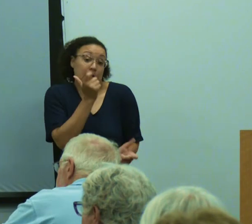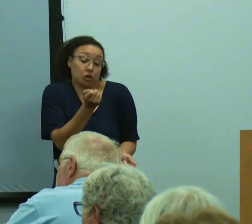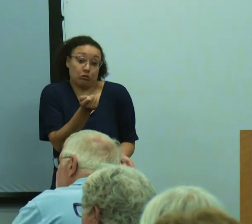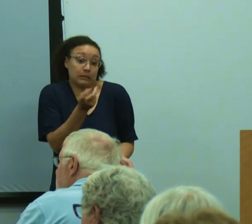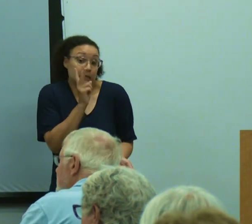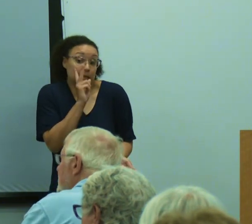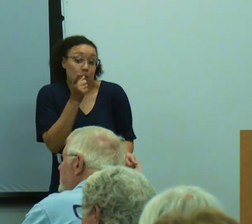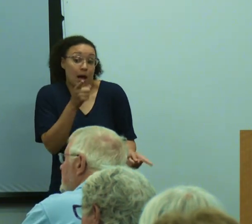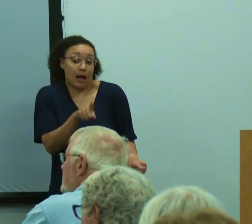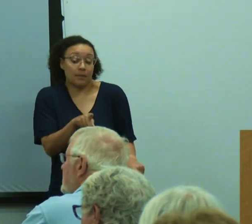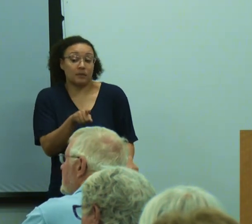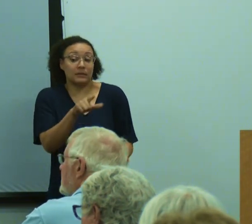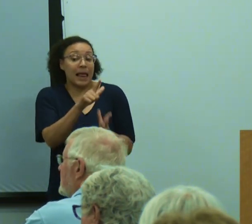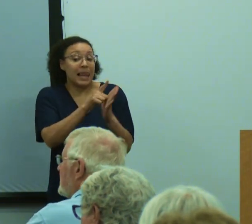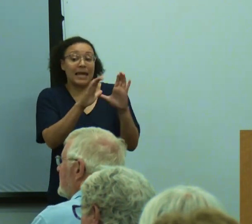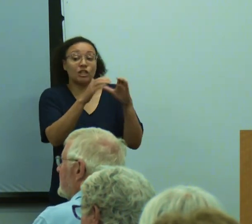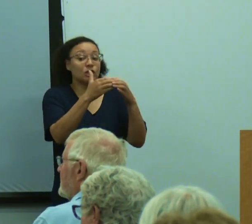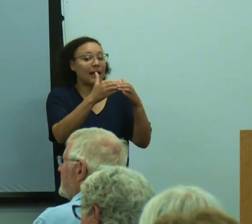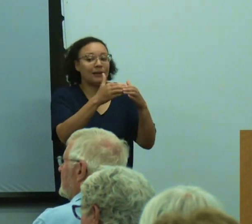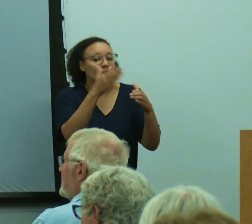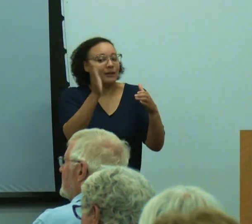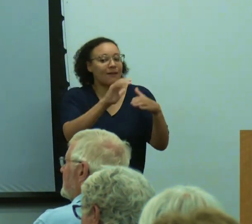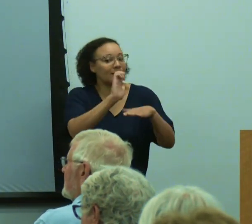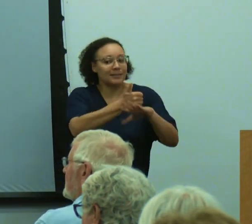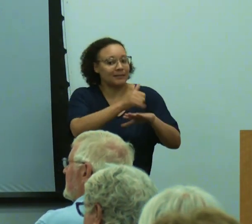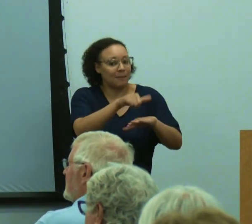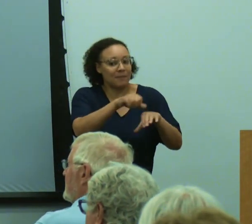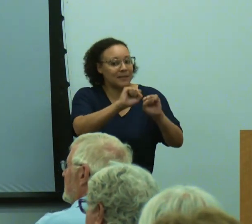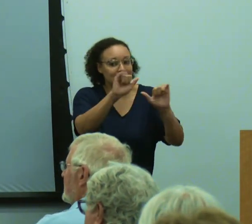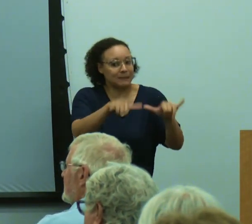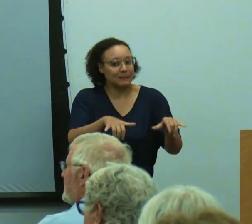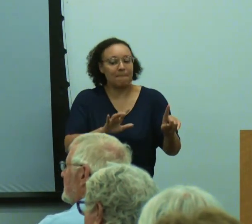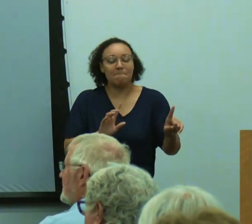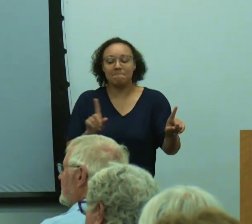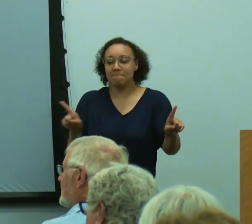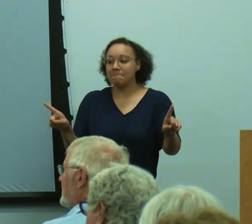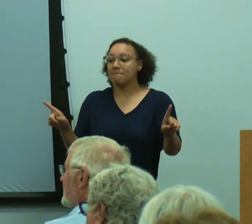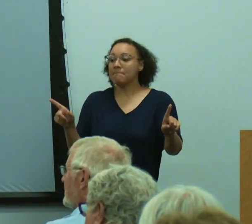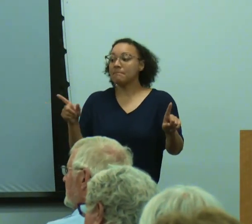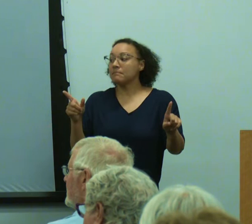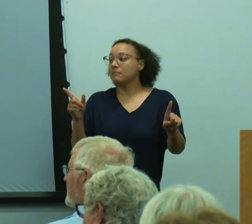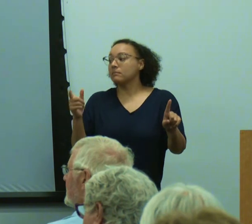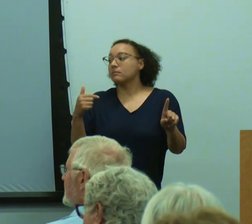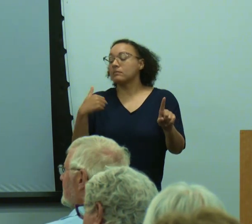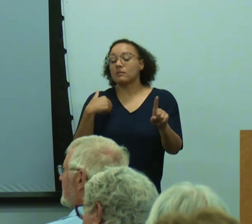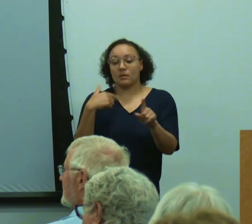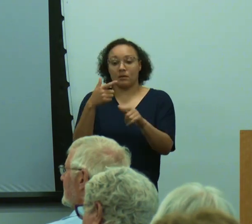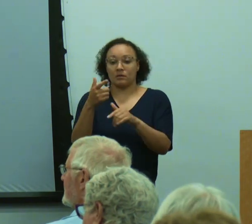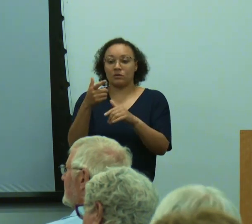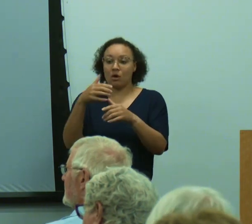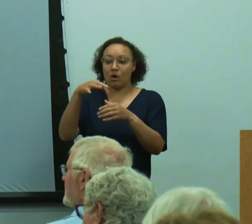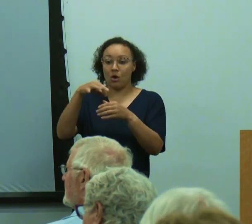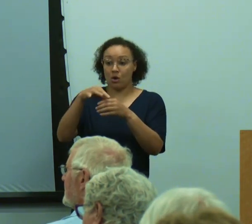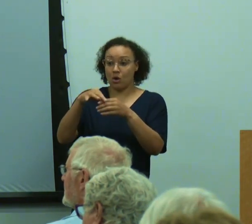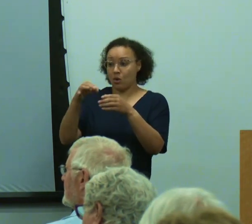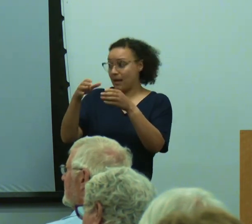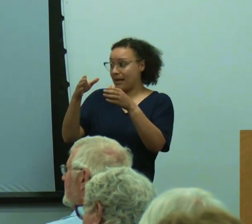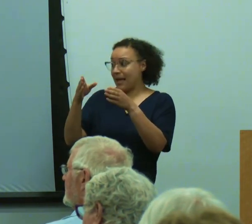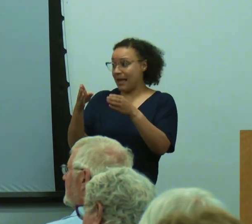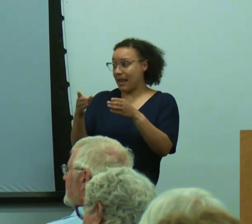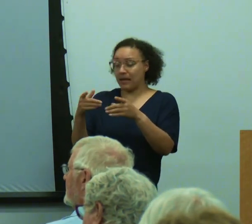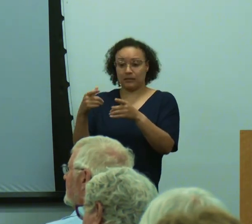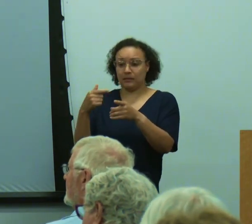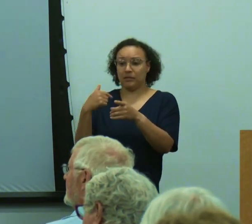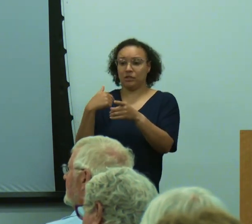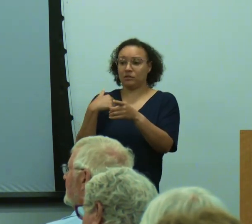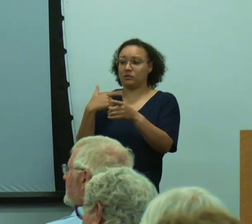it's not the legislature that put that system in place. And again, they're out electors, take an alternate state, because I have the power in Georgia